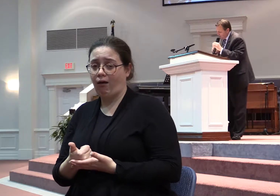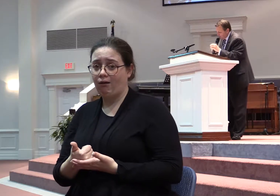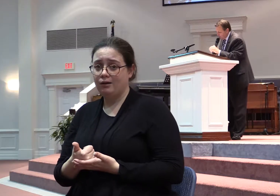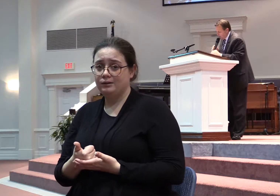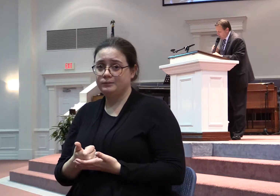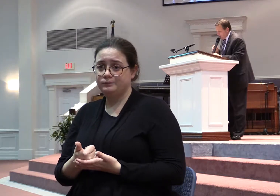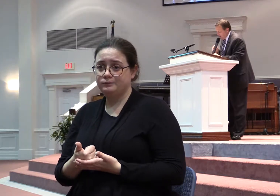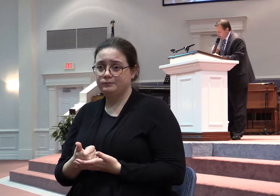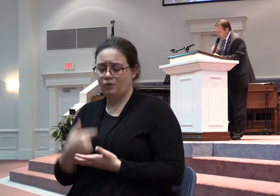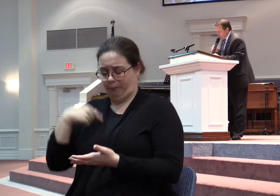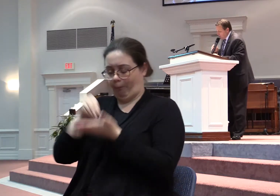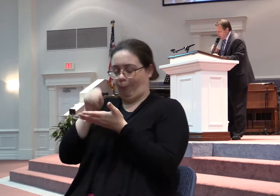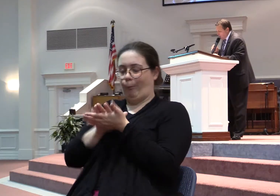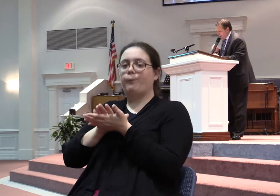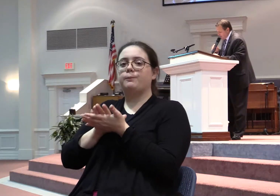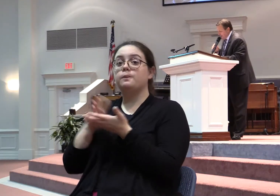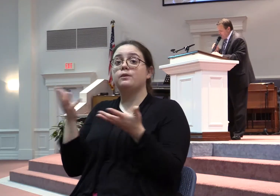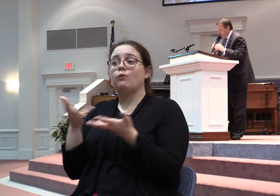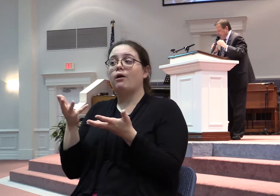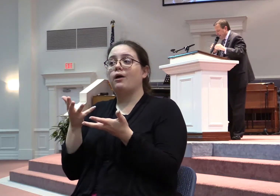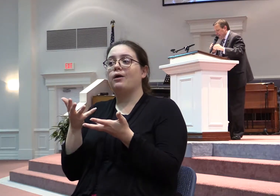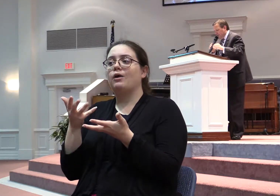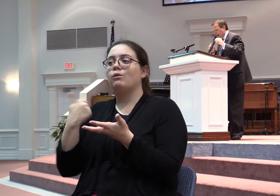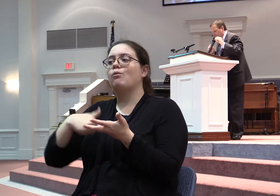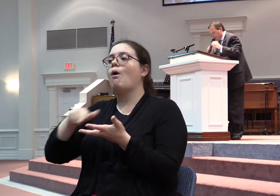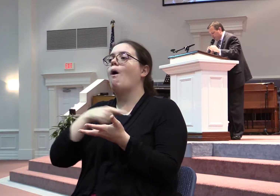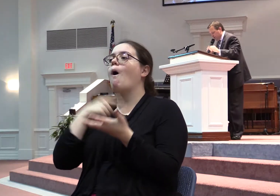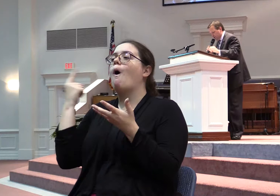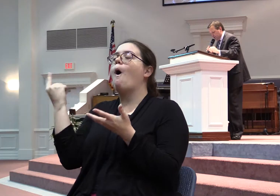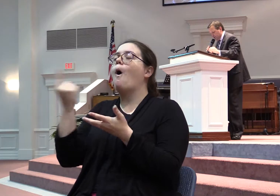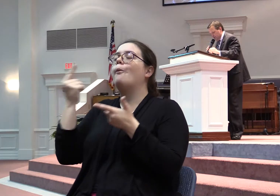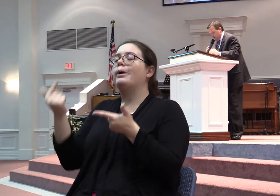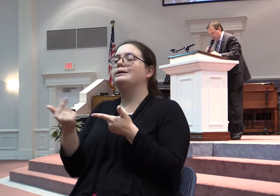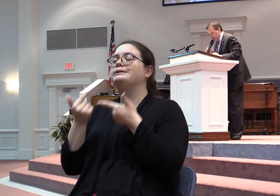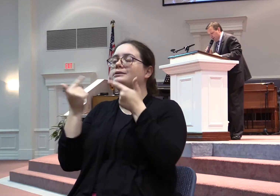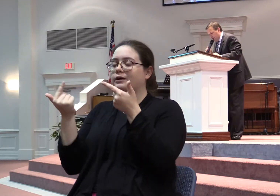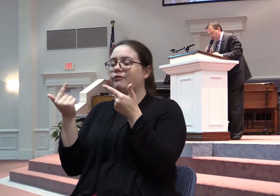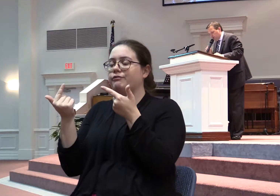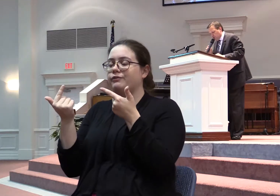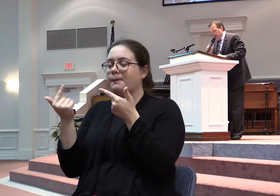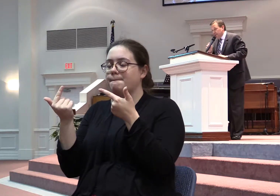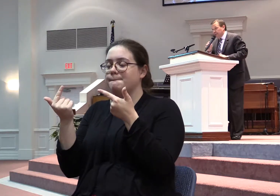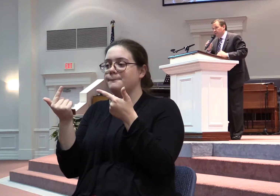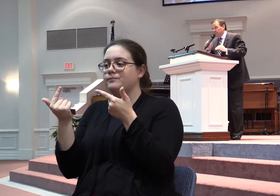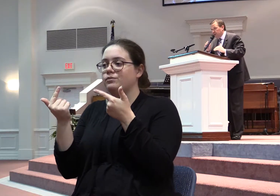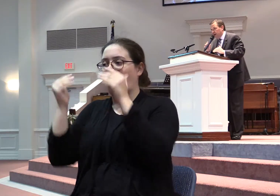So this is what I wrote down. We will always live beneath our privilege if we're trying to live above